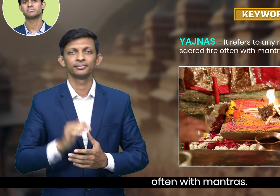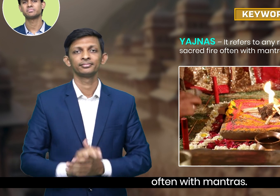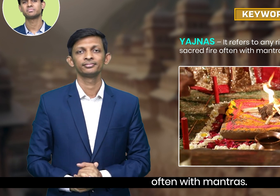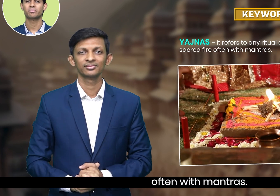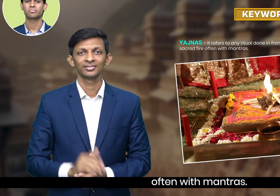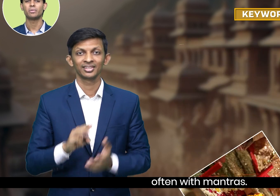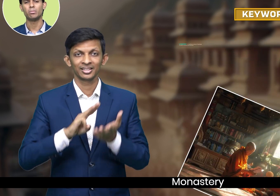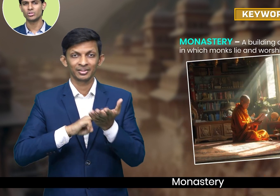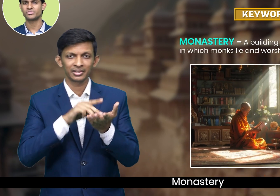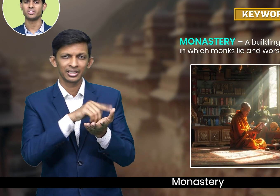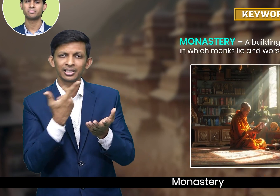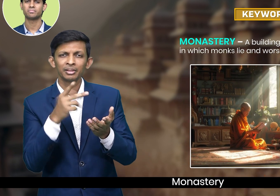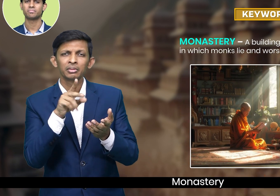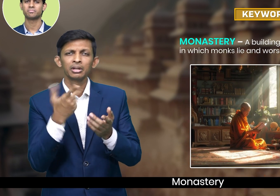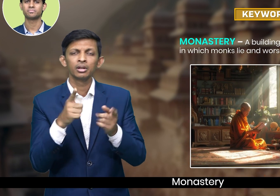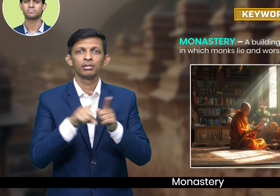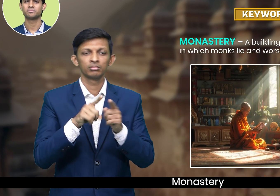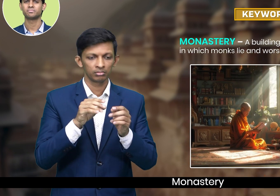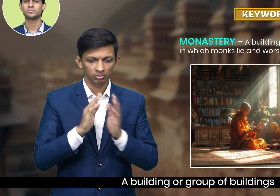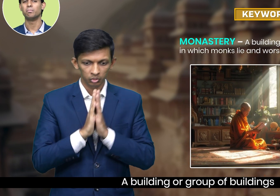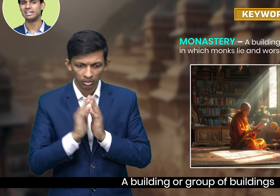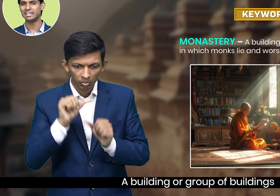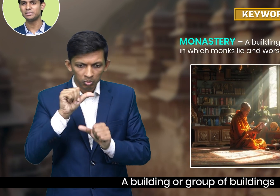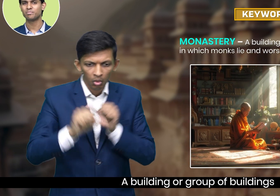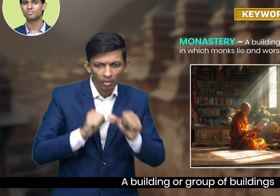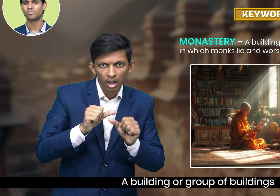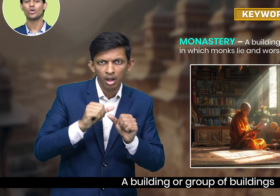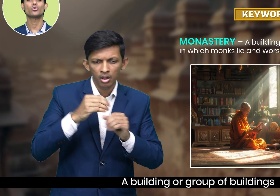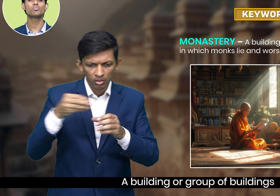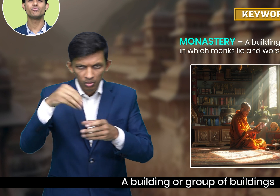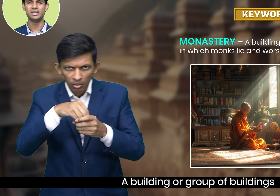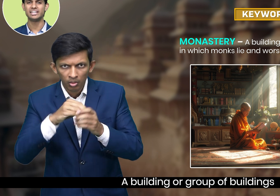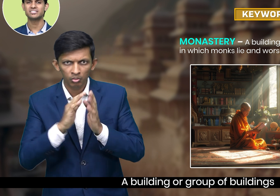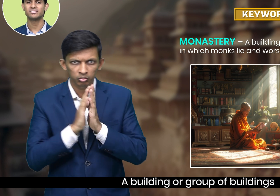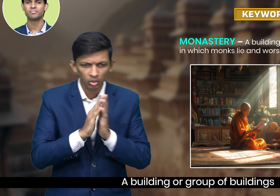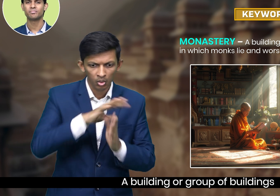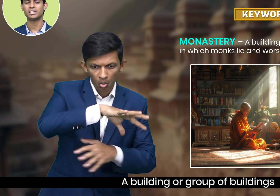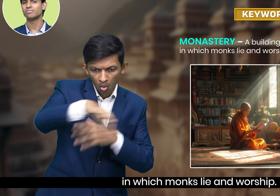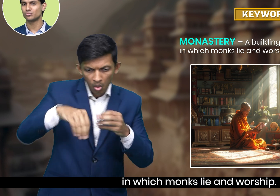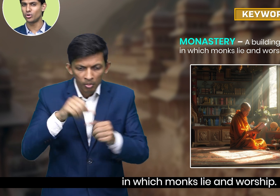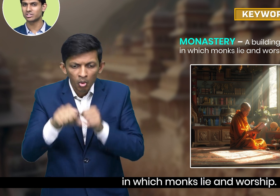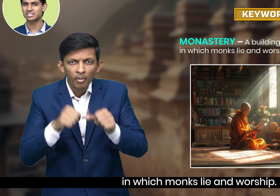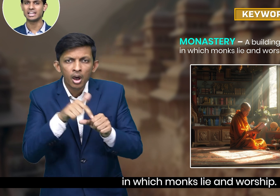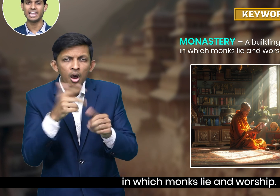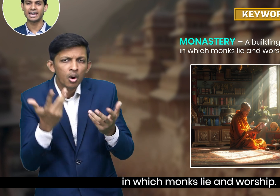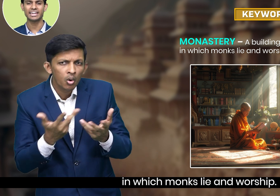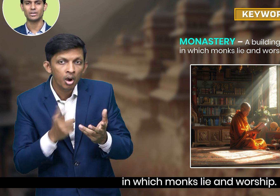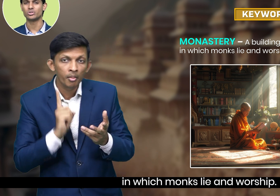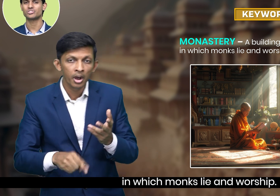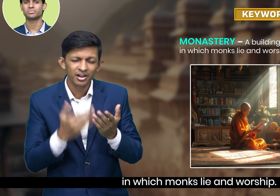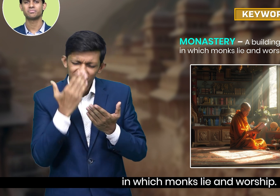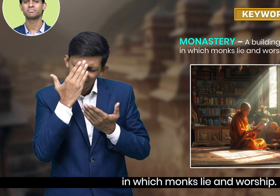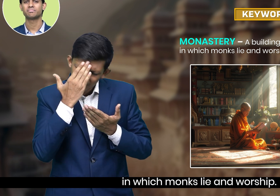mantras. A monastery. A building or group of buildings in which monks lie